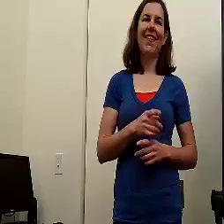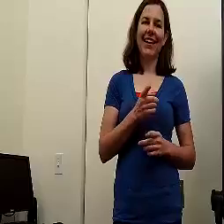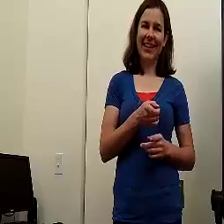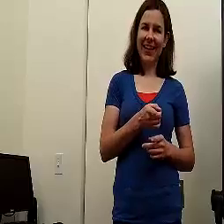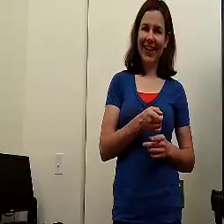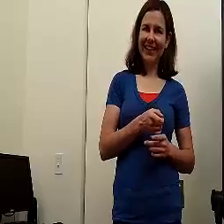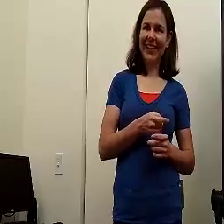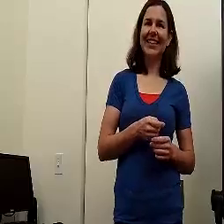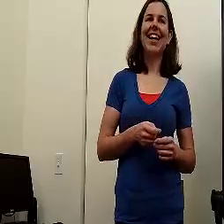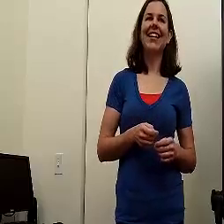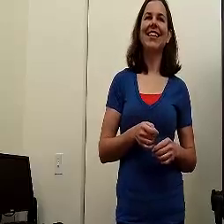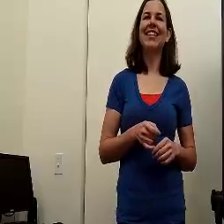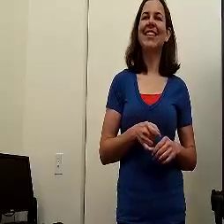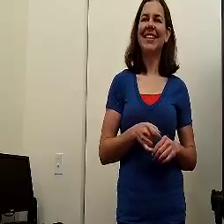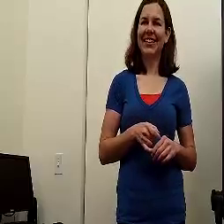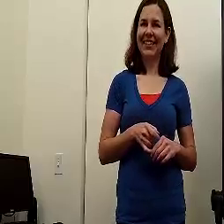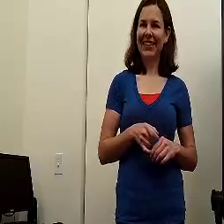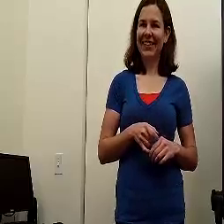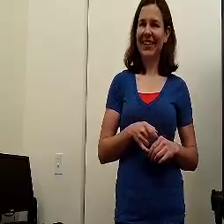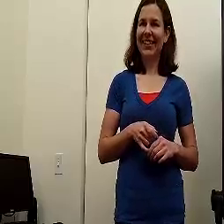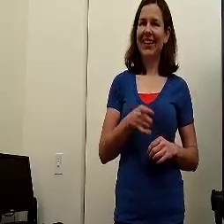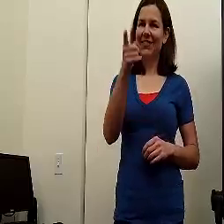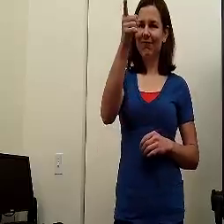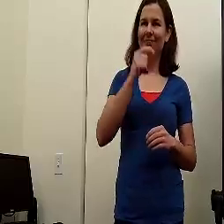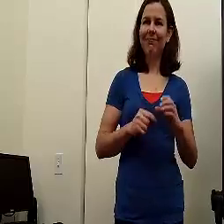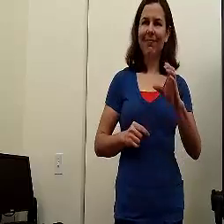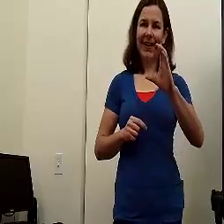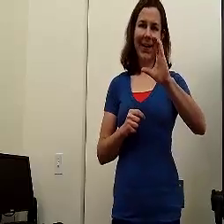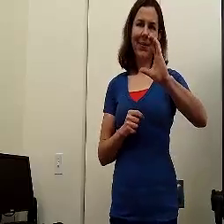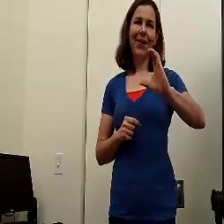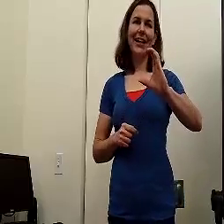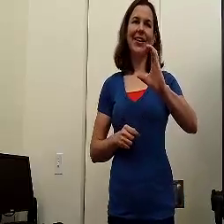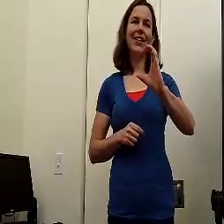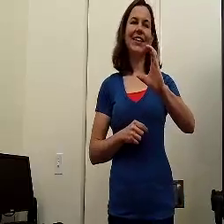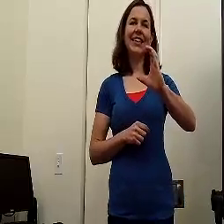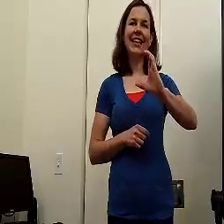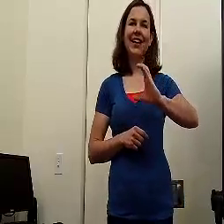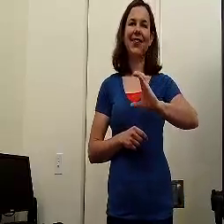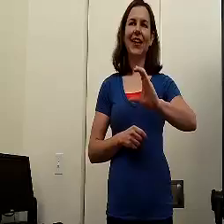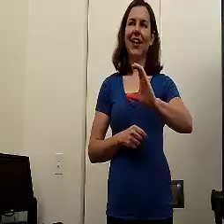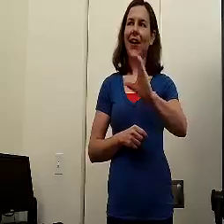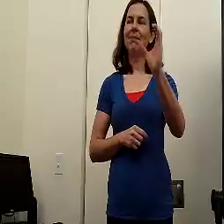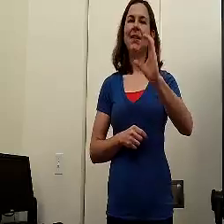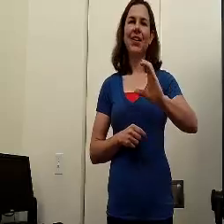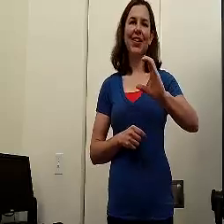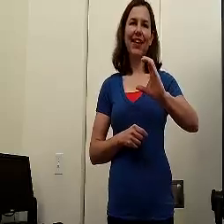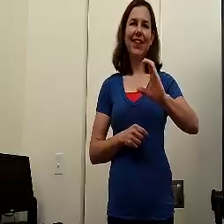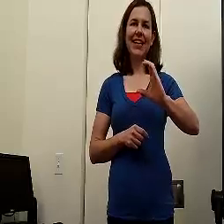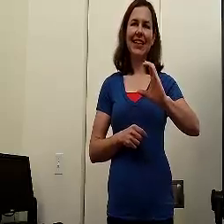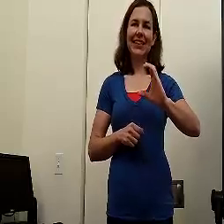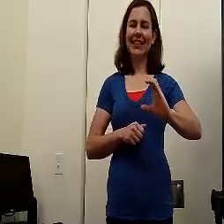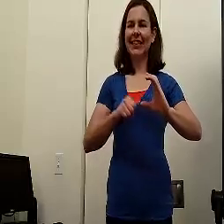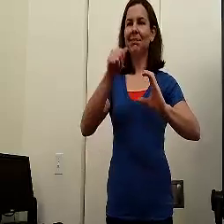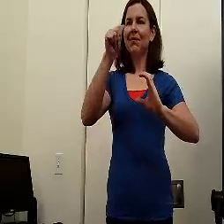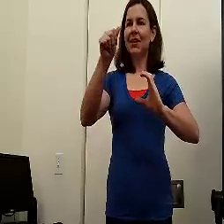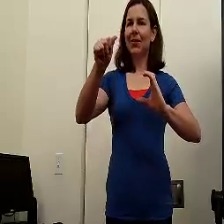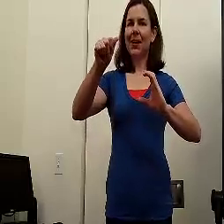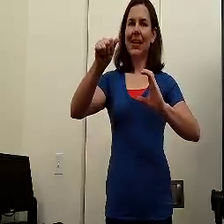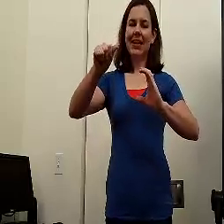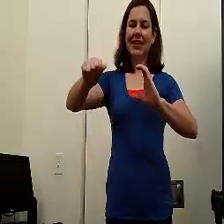And that's the ASL sign. Mm-hmm. There you go. Okay, so the C sign for carrot. Your left hand is a C, your right hand is